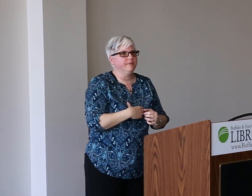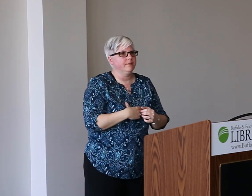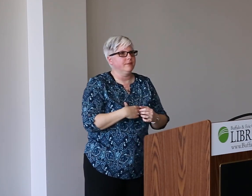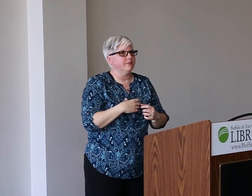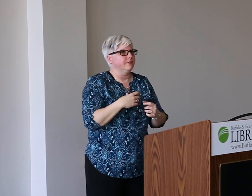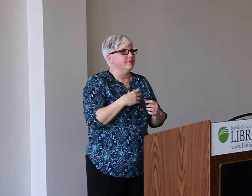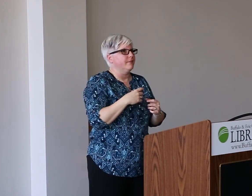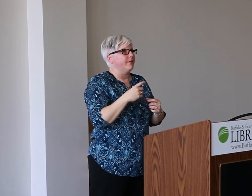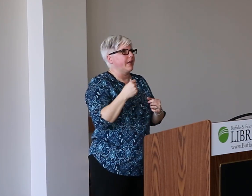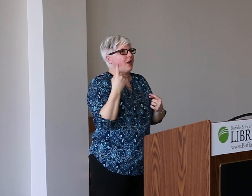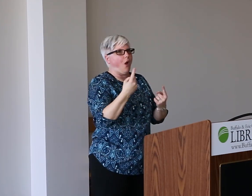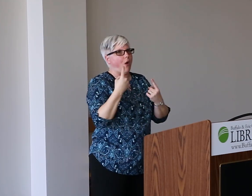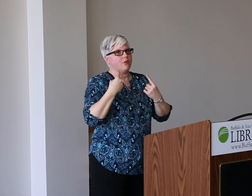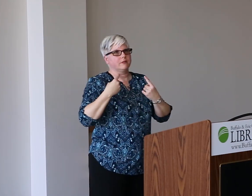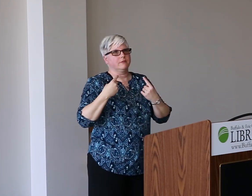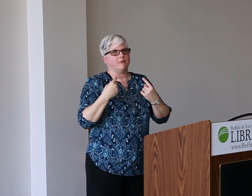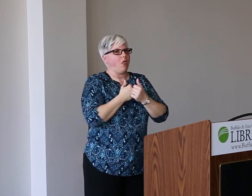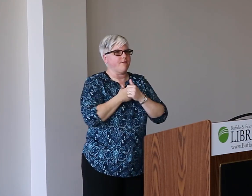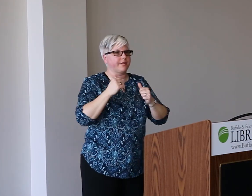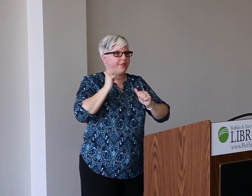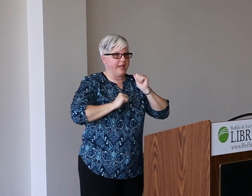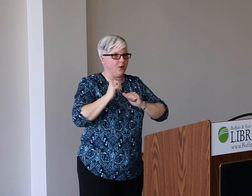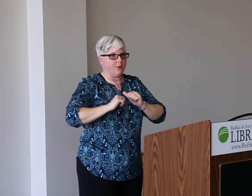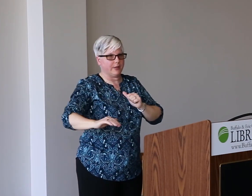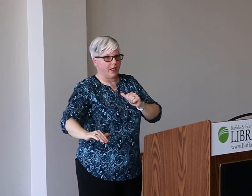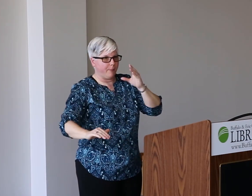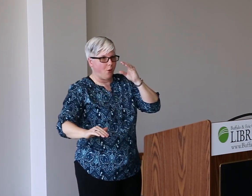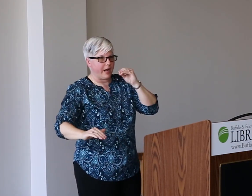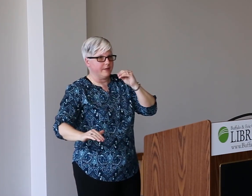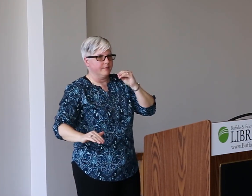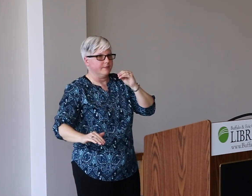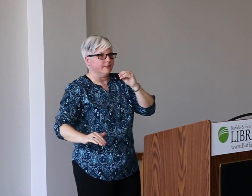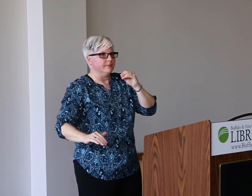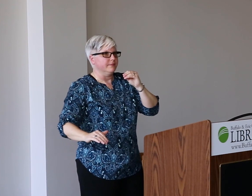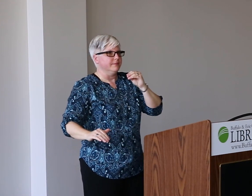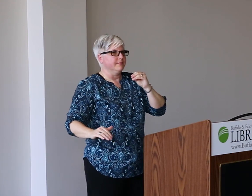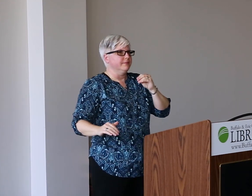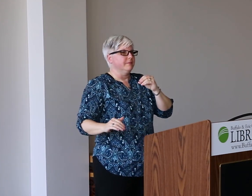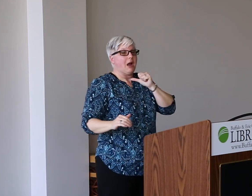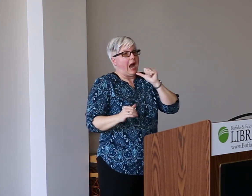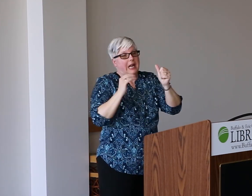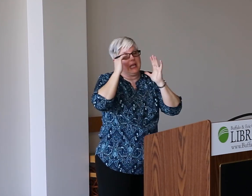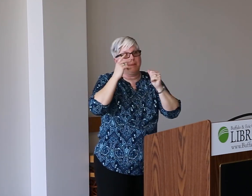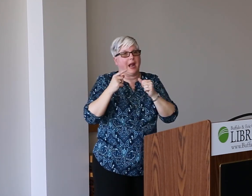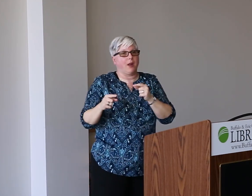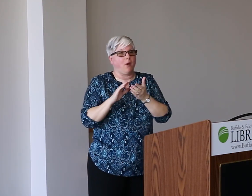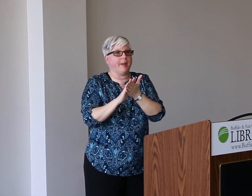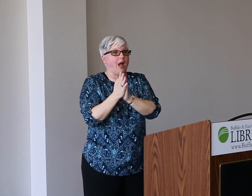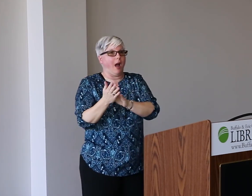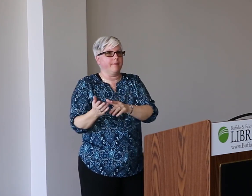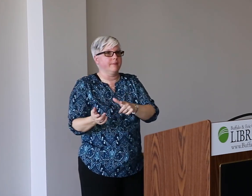He has a passion. He's always loved the theater when he was a little boy, and I didn't expect